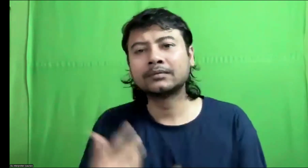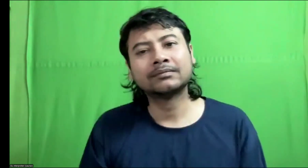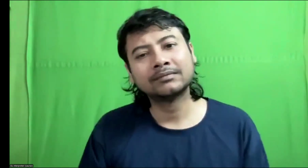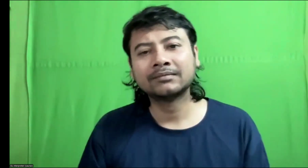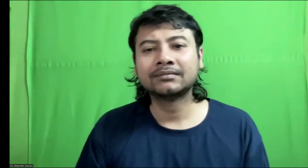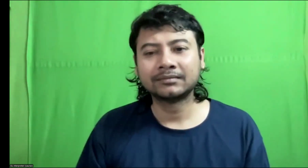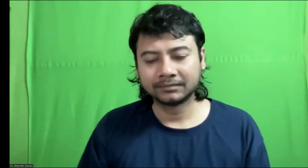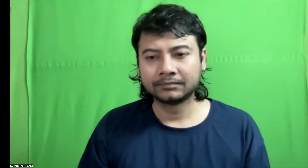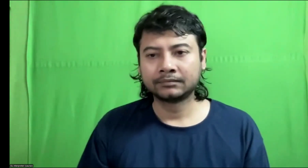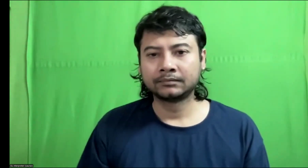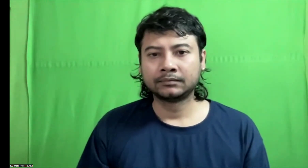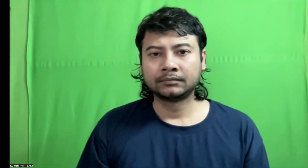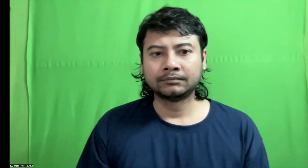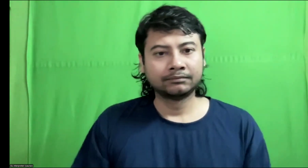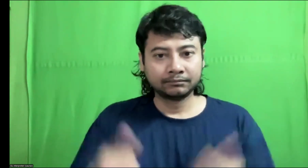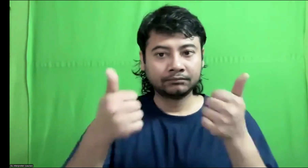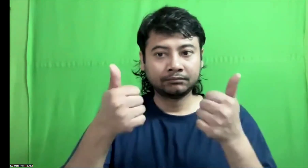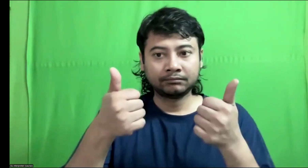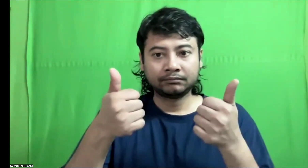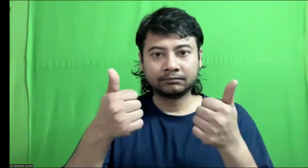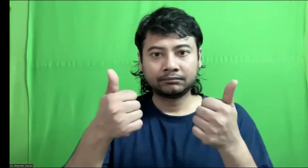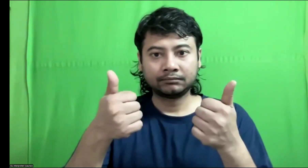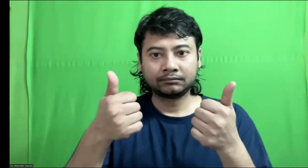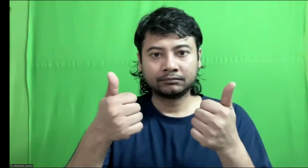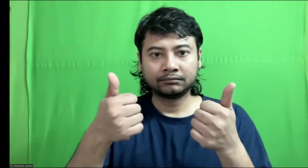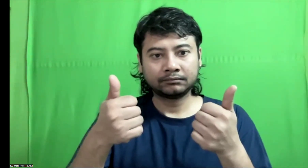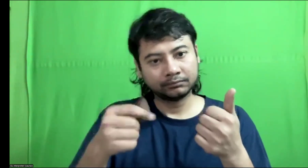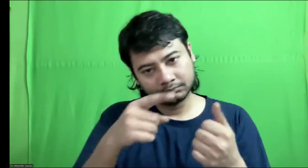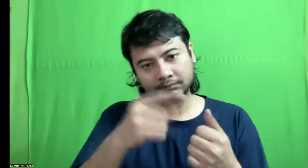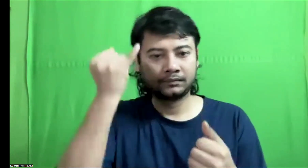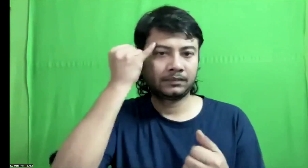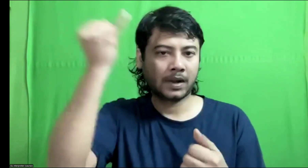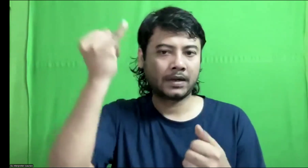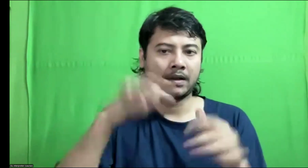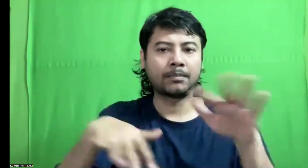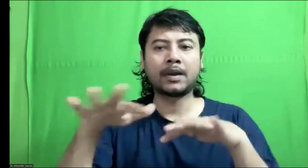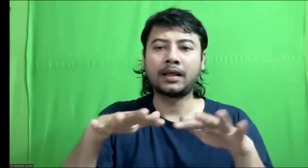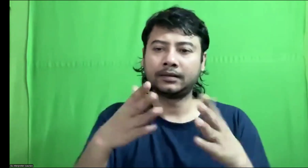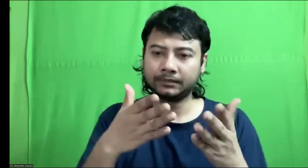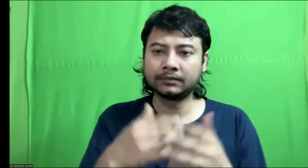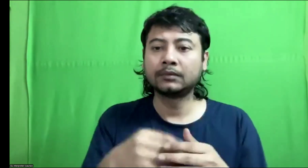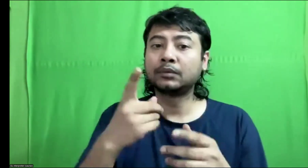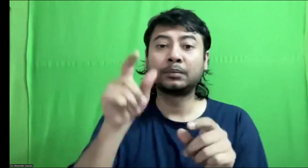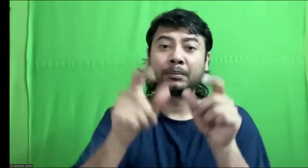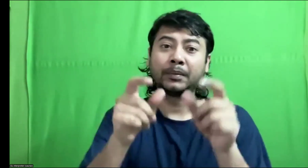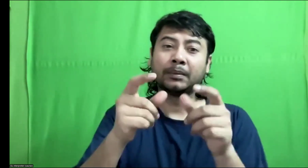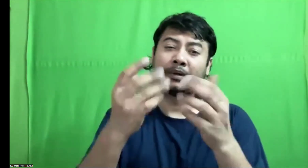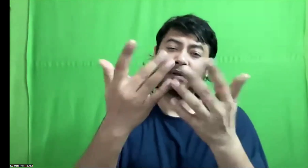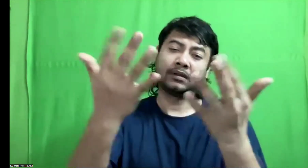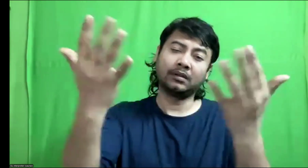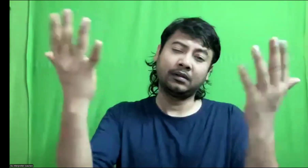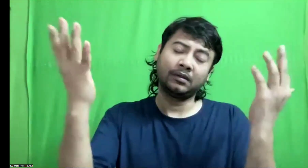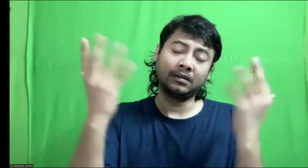Okay. Understood? So like that, we can actually invite hundreds of people because